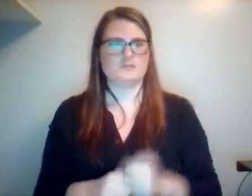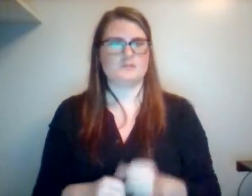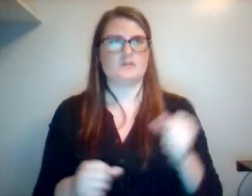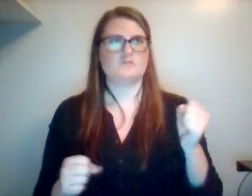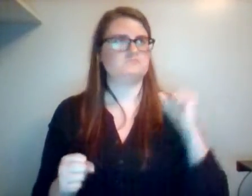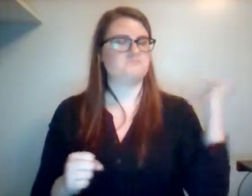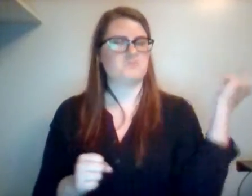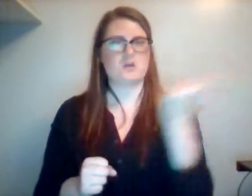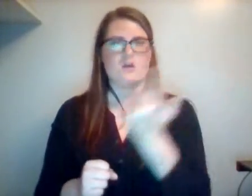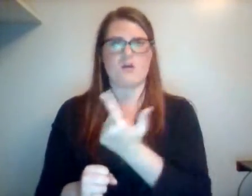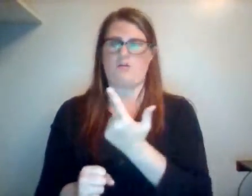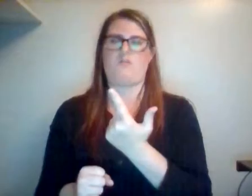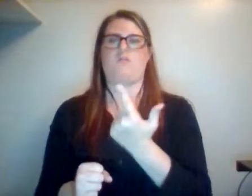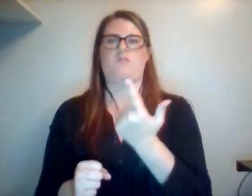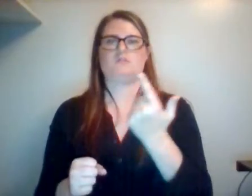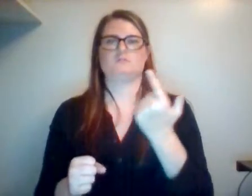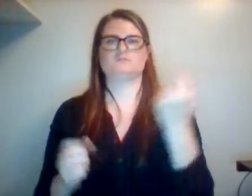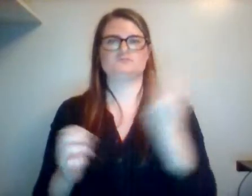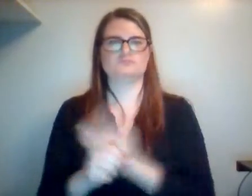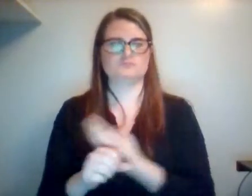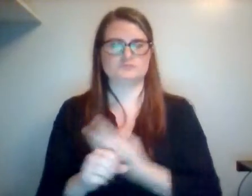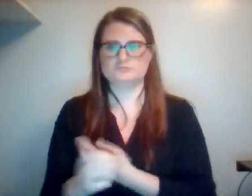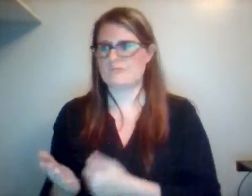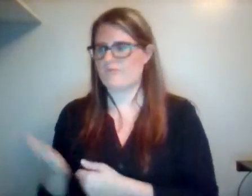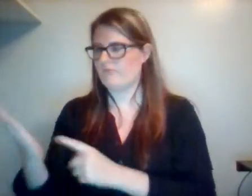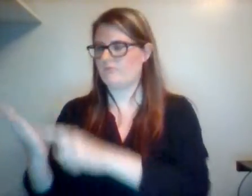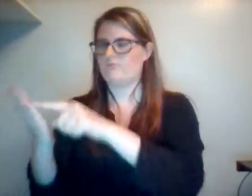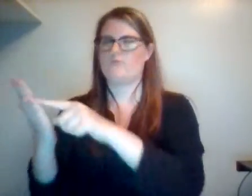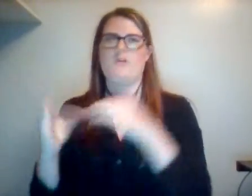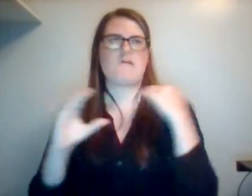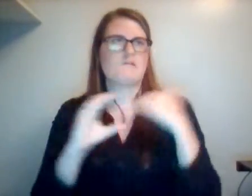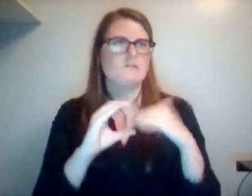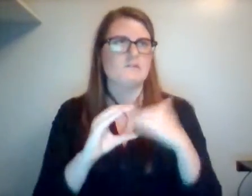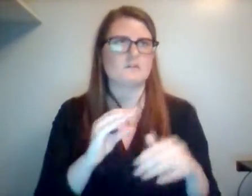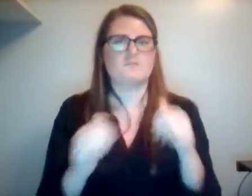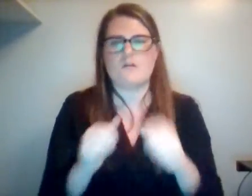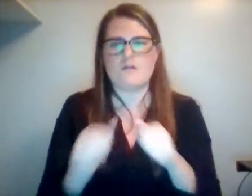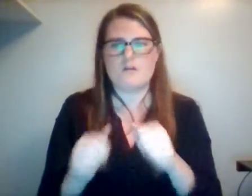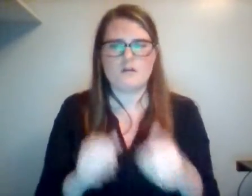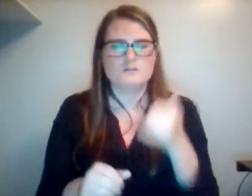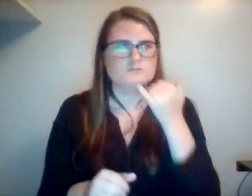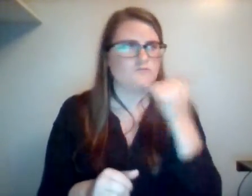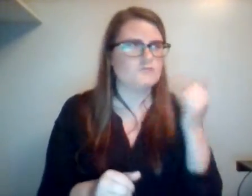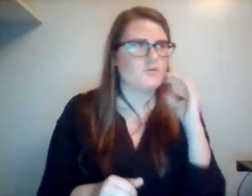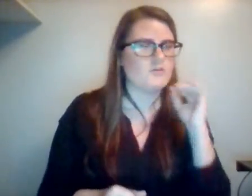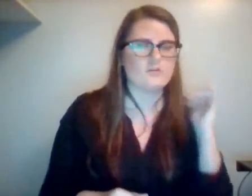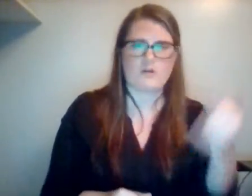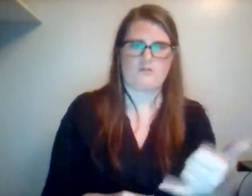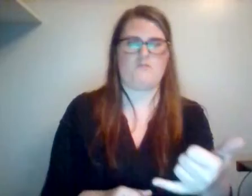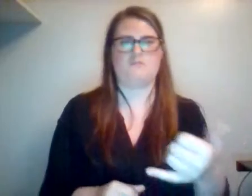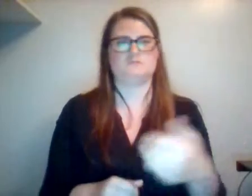healthy pattern. But we do it anyways, Pastor John. So why do you think grabbing for our phones in the morning is a default reaction for many of